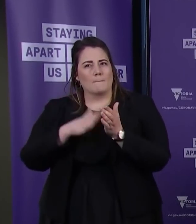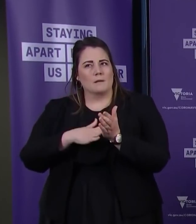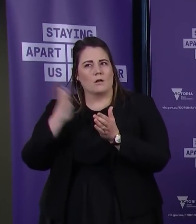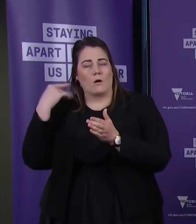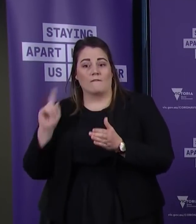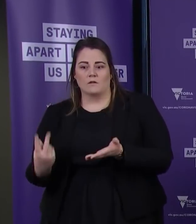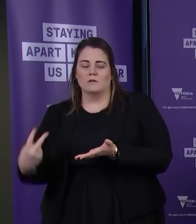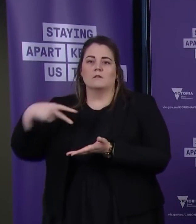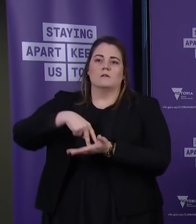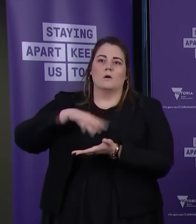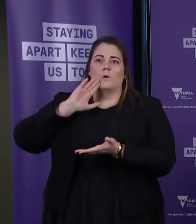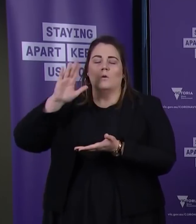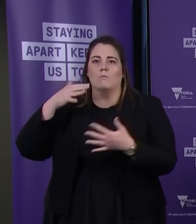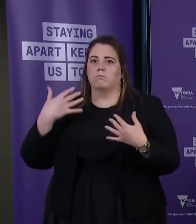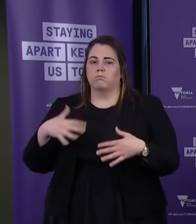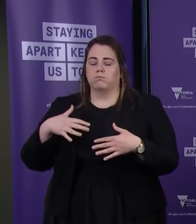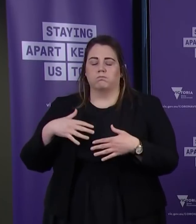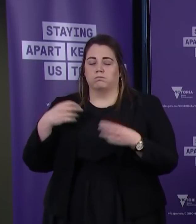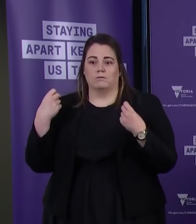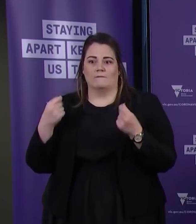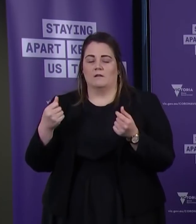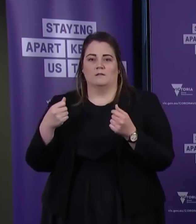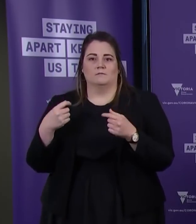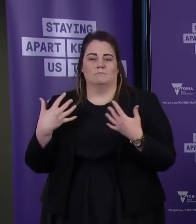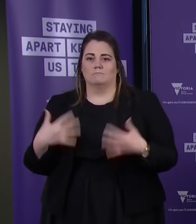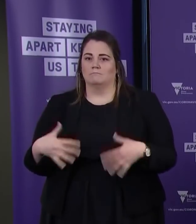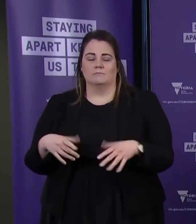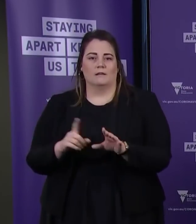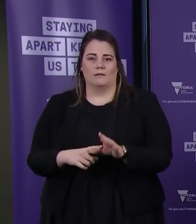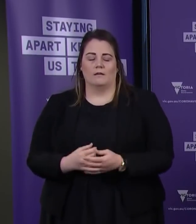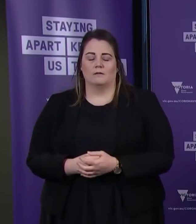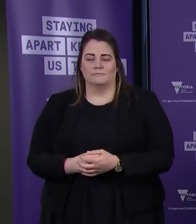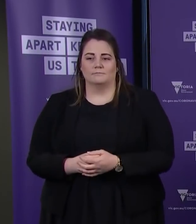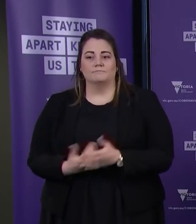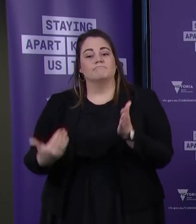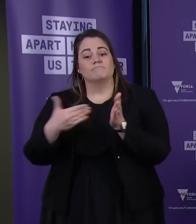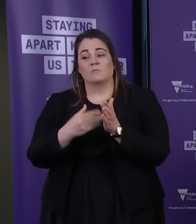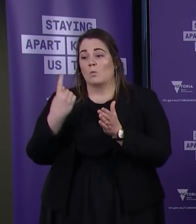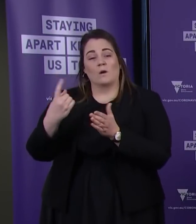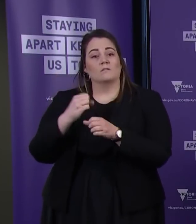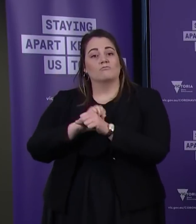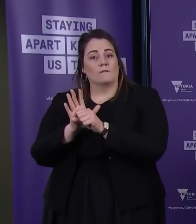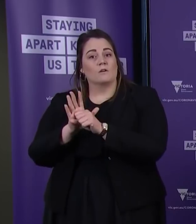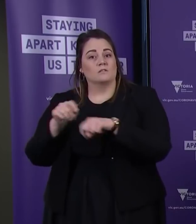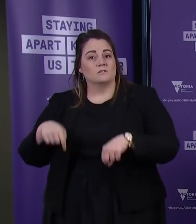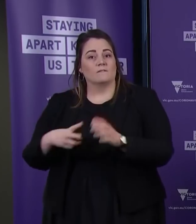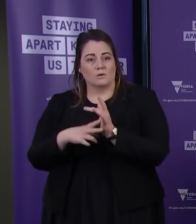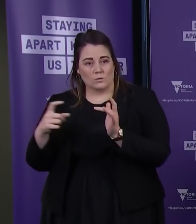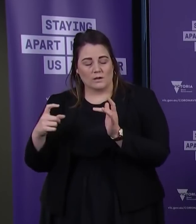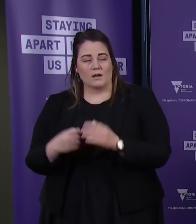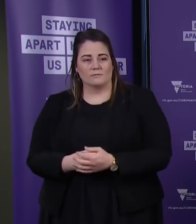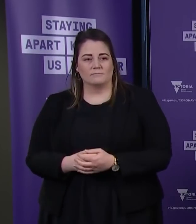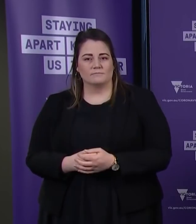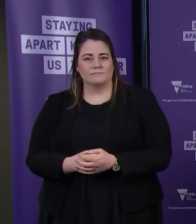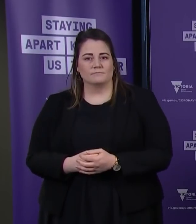up. It's been a long year. So only one new case of coronavirus today in Victoria. As the Minister said, it's a